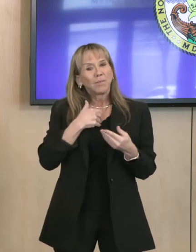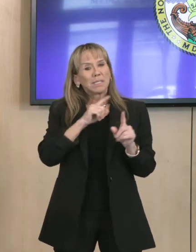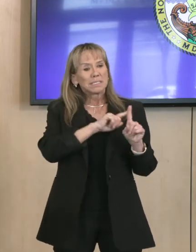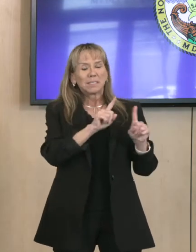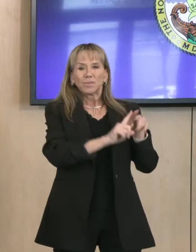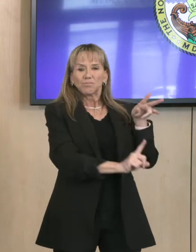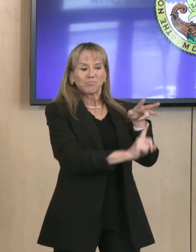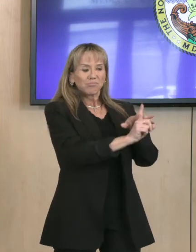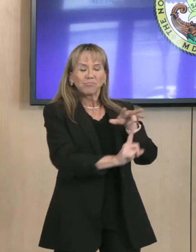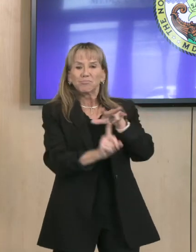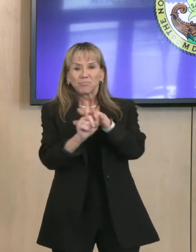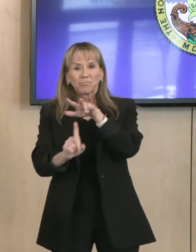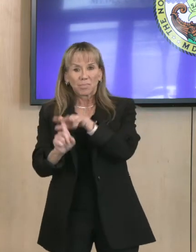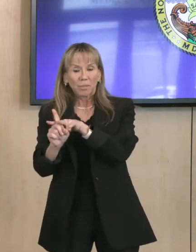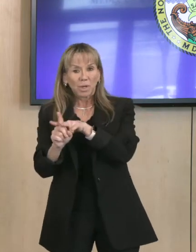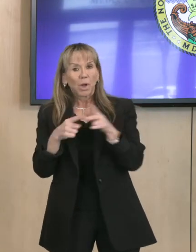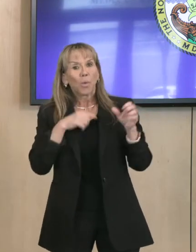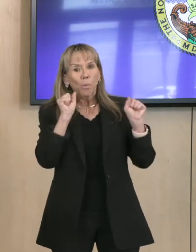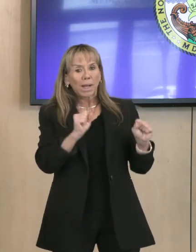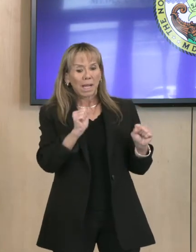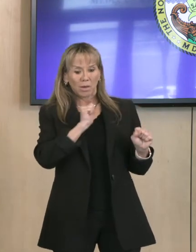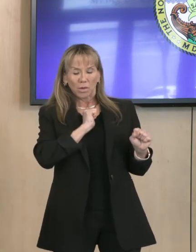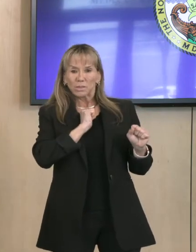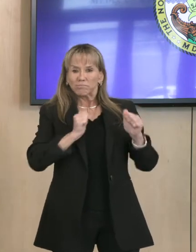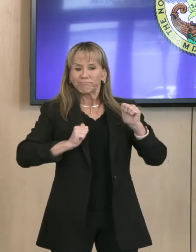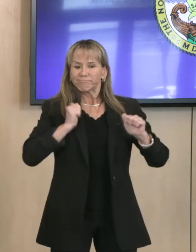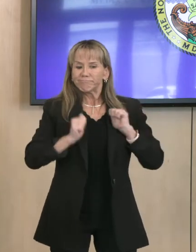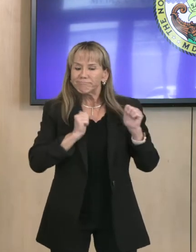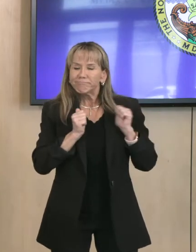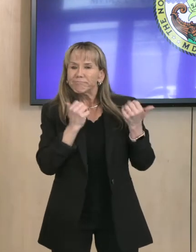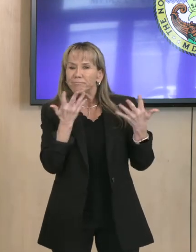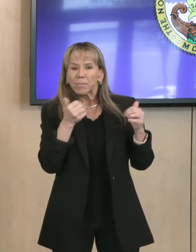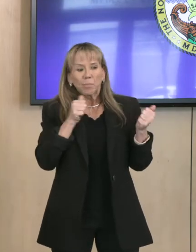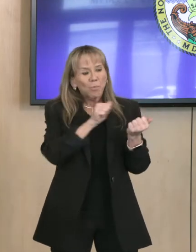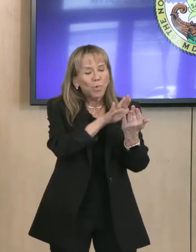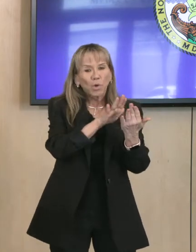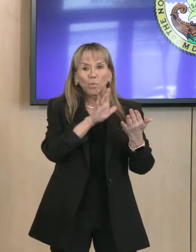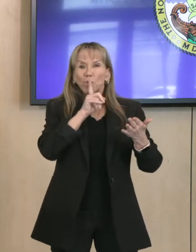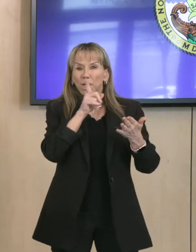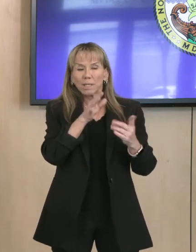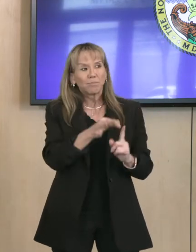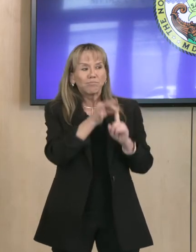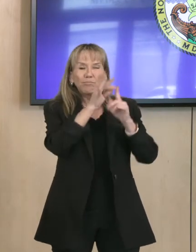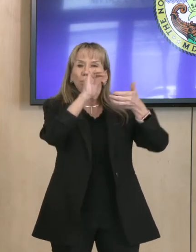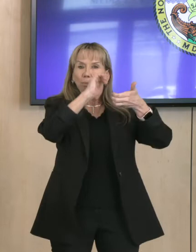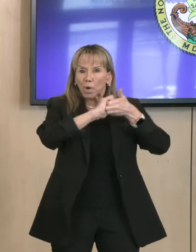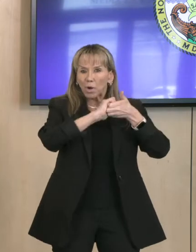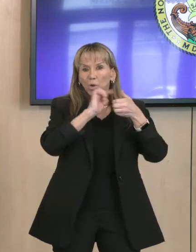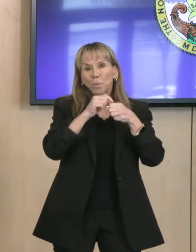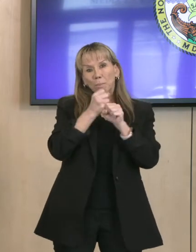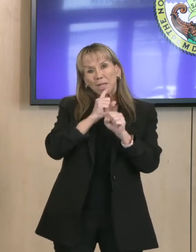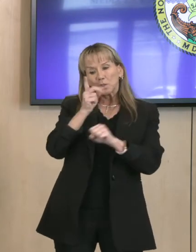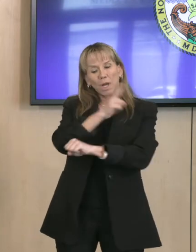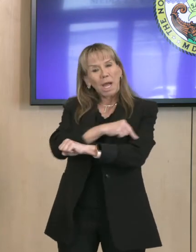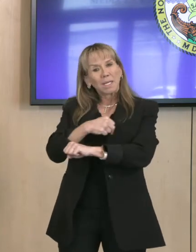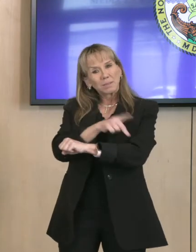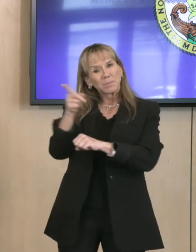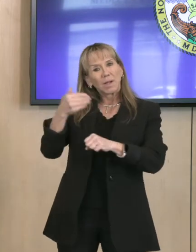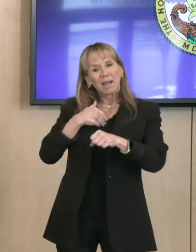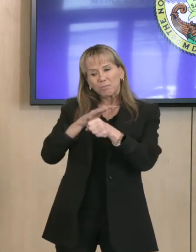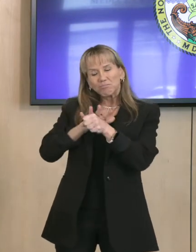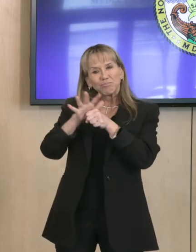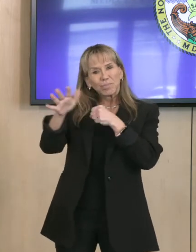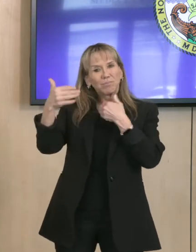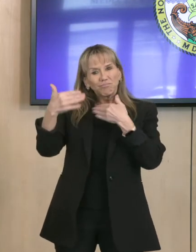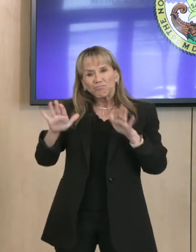to us where we can take a creative approach in a unique partnership to raise our hospital system capacity. One